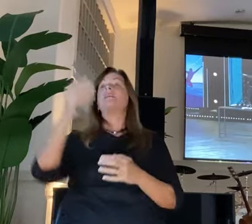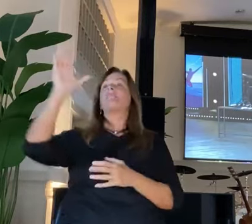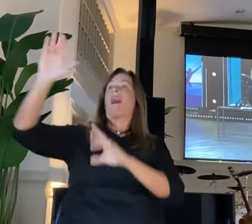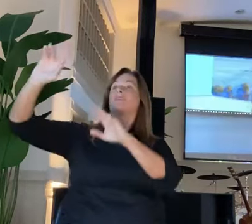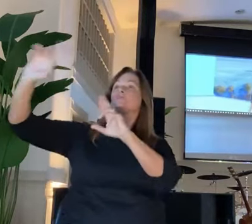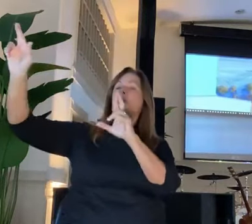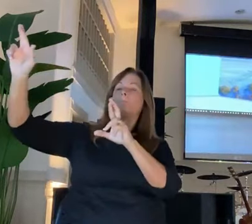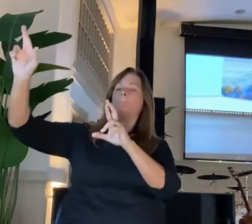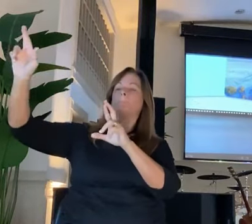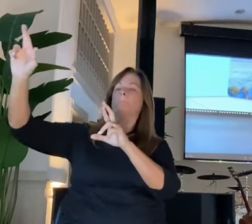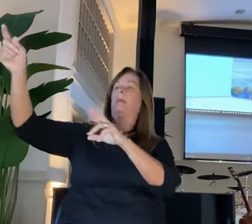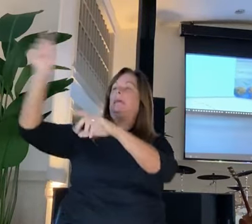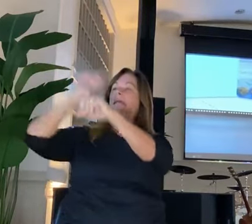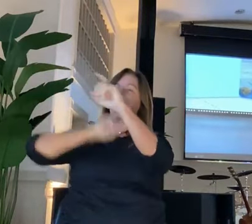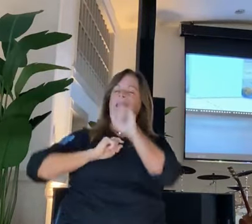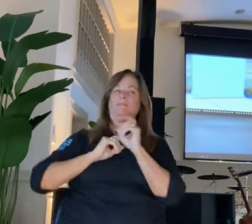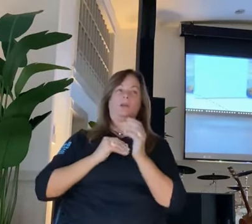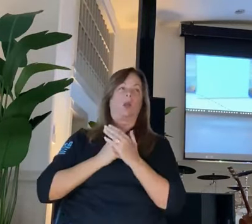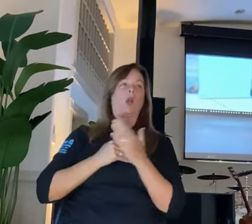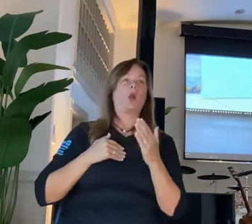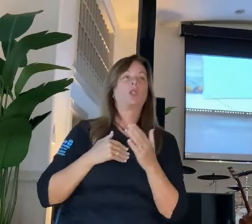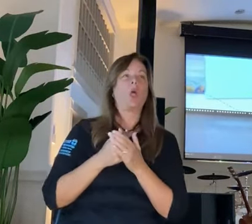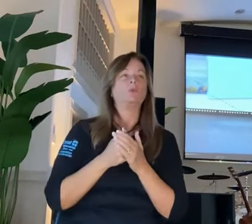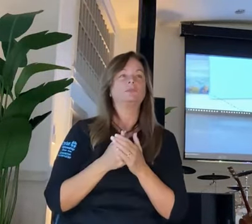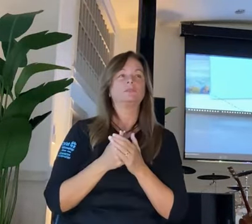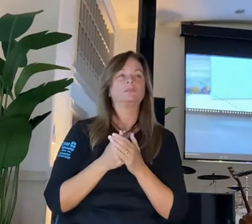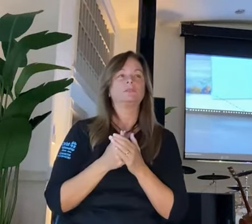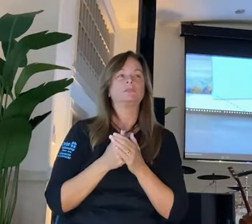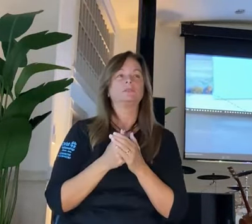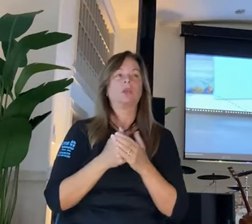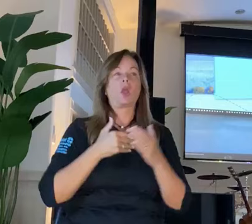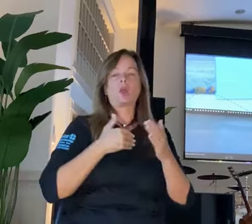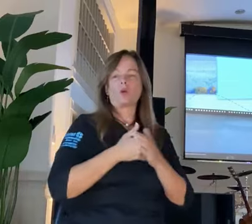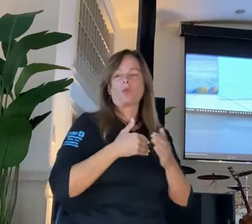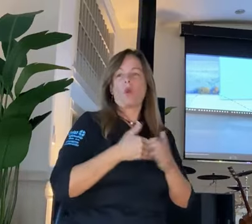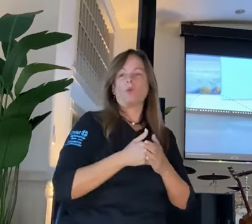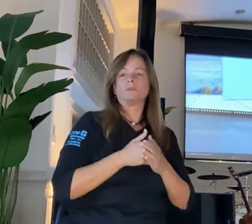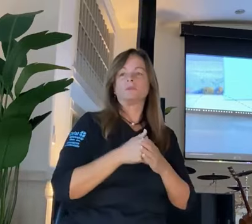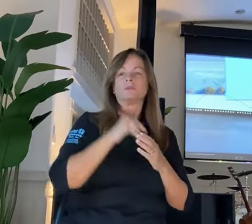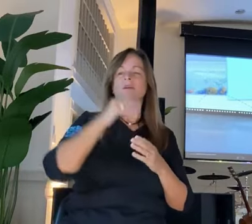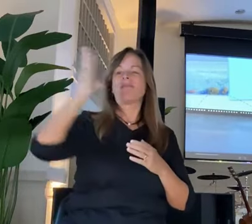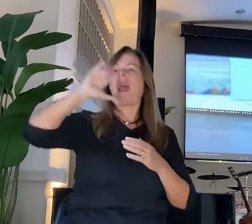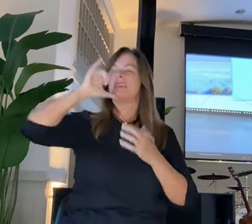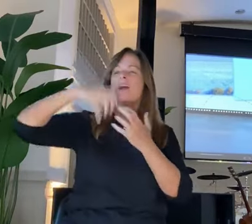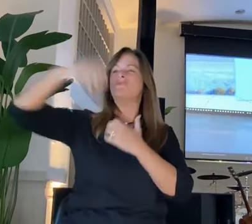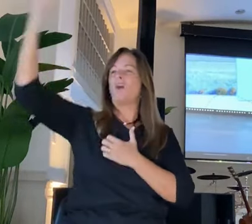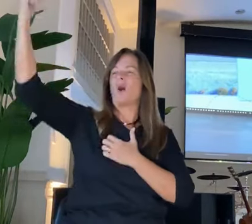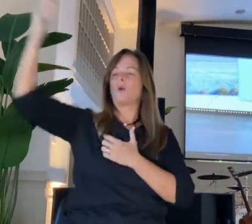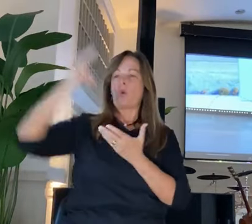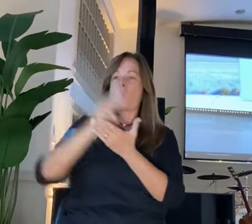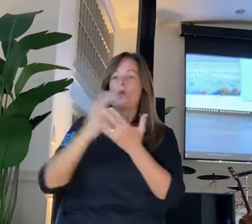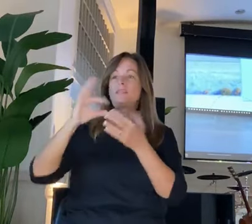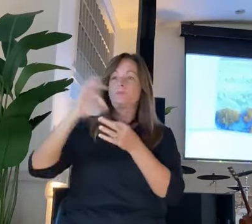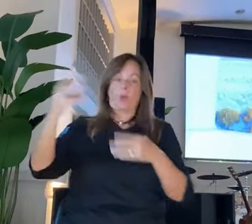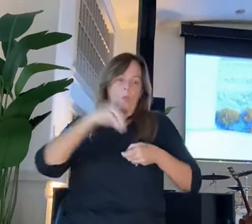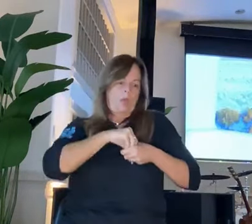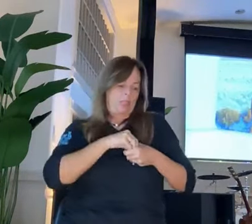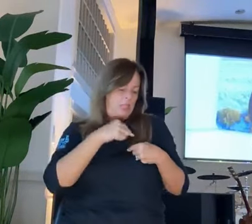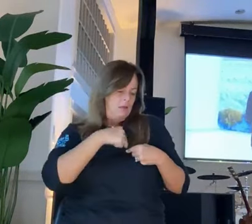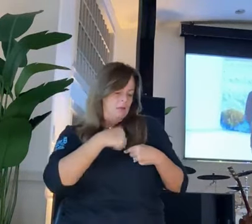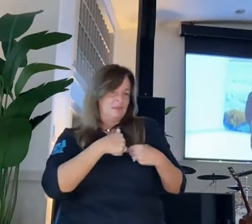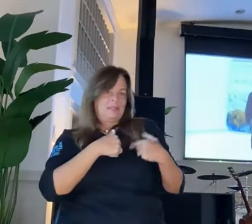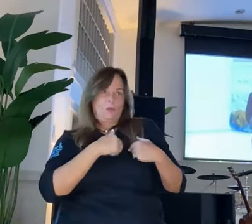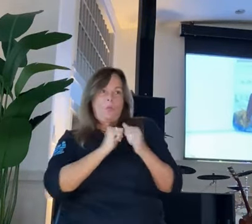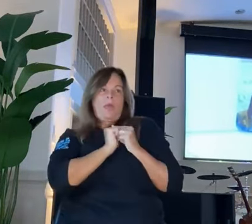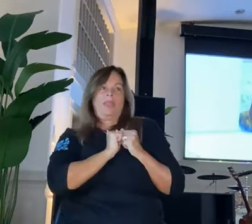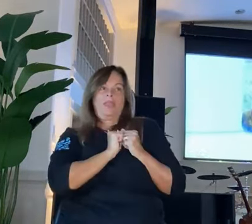it closer than you could ever imagine? The Spirit